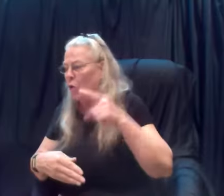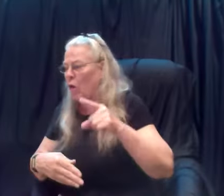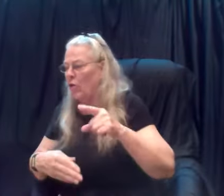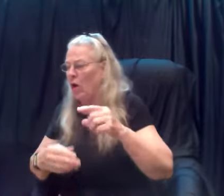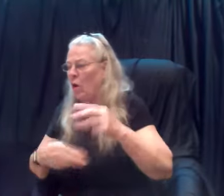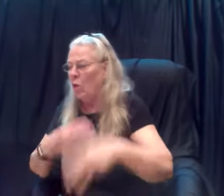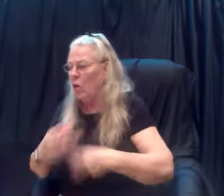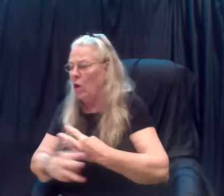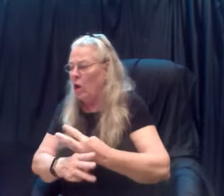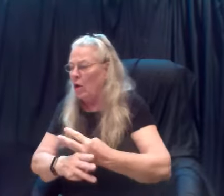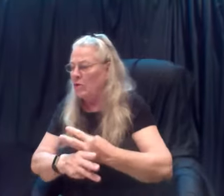the world's